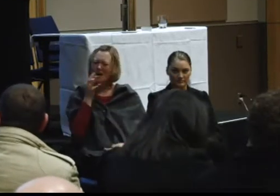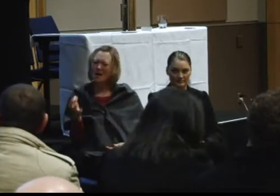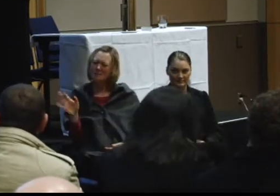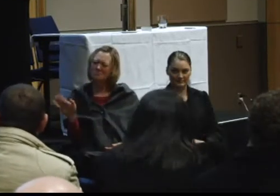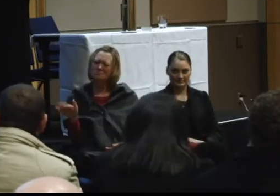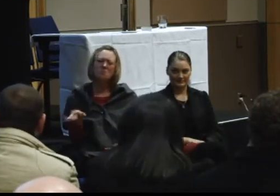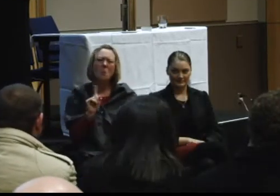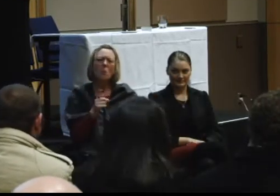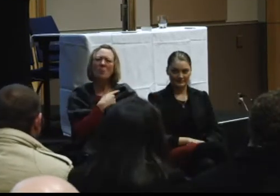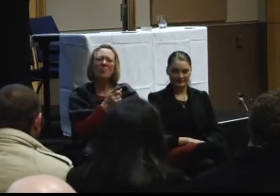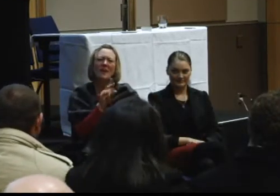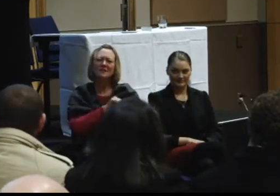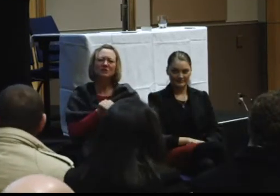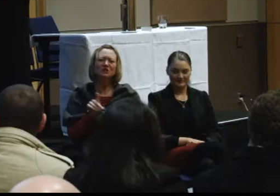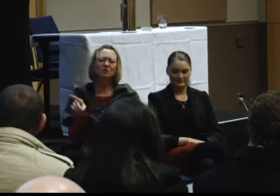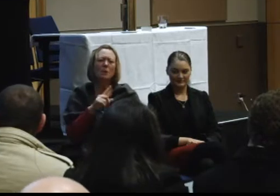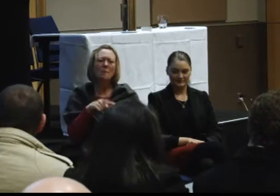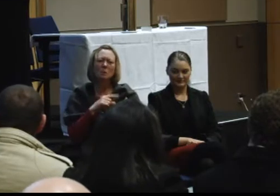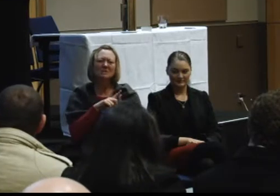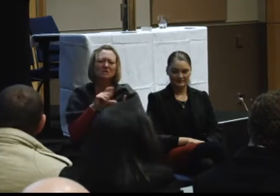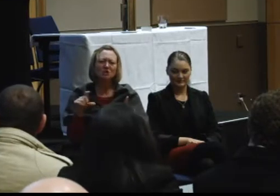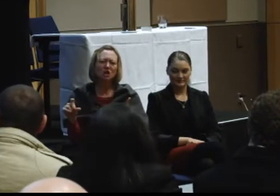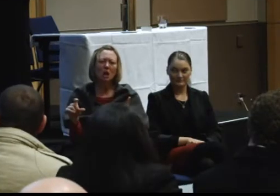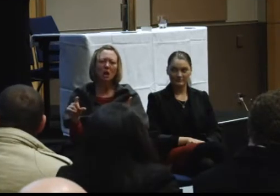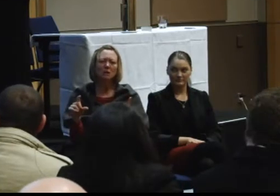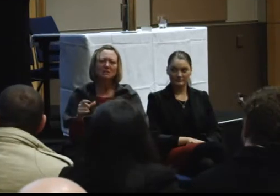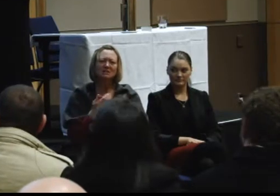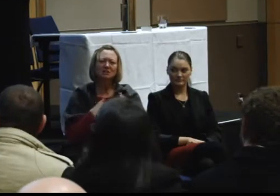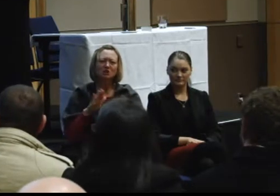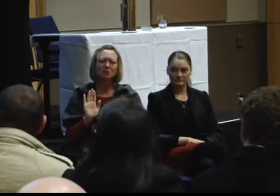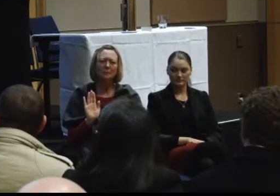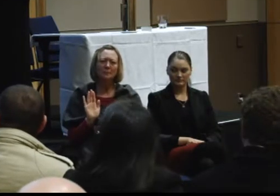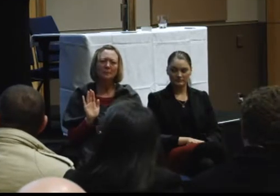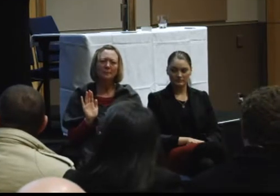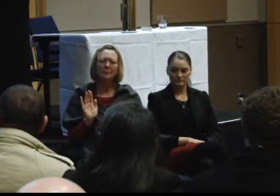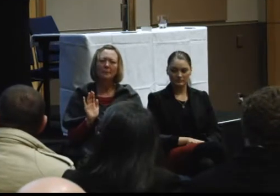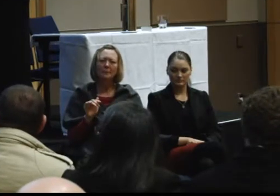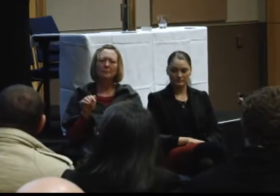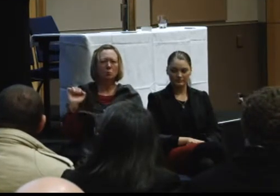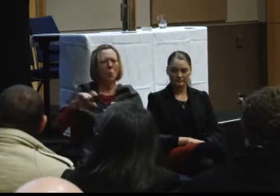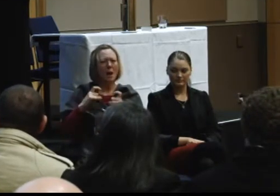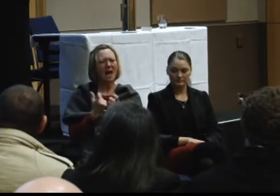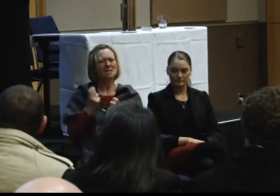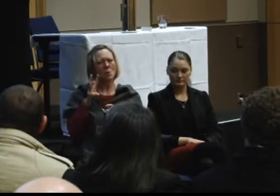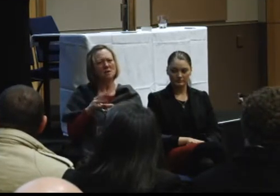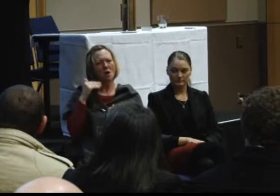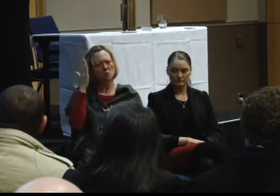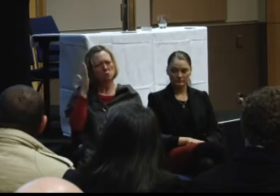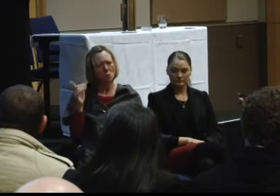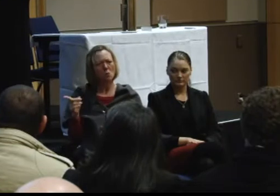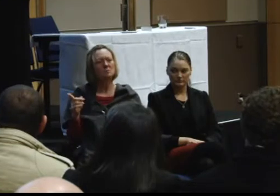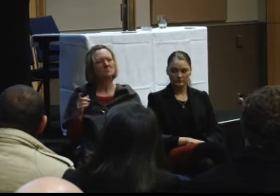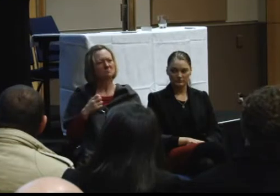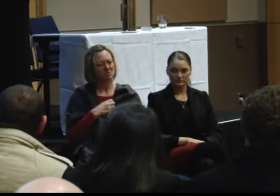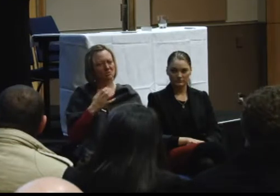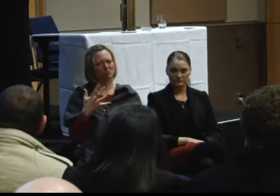they teach you about digital citizenship in class at Wellington High?" And I was, I guess, a little